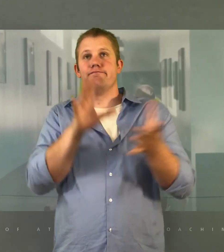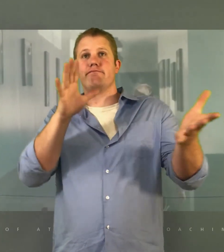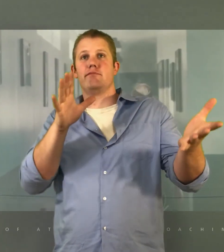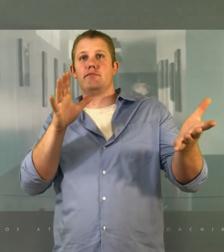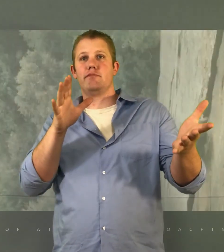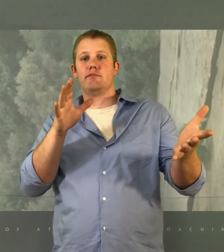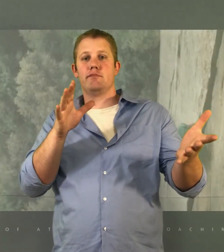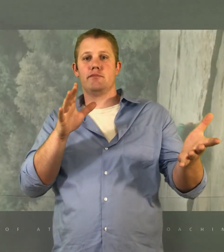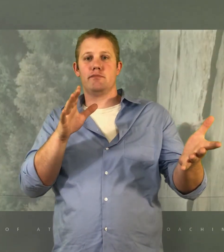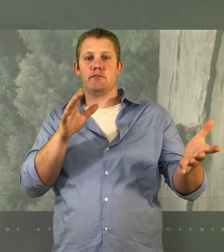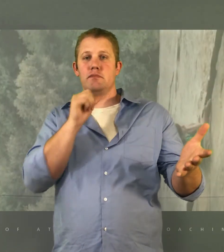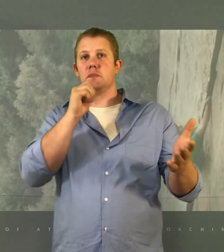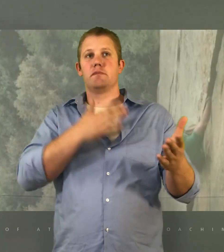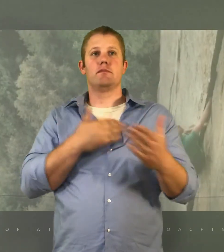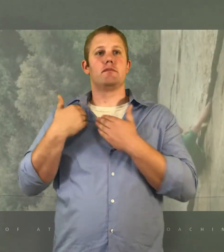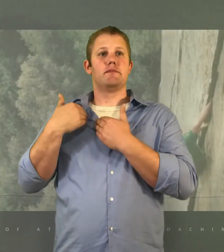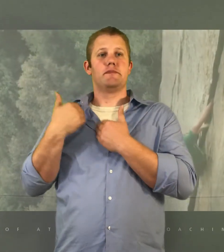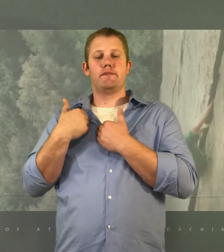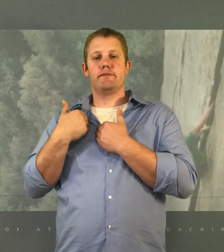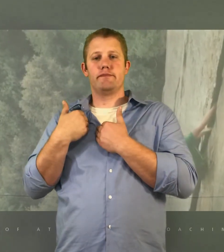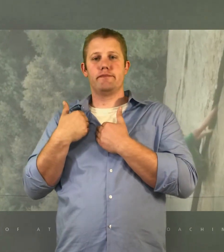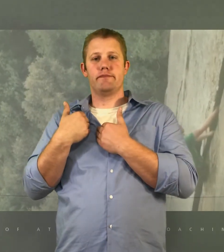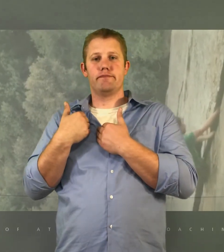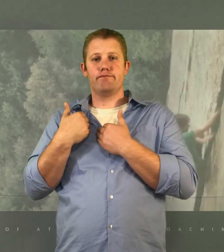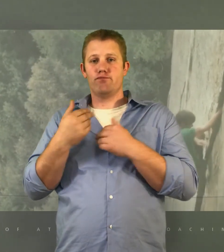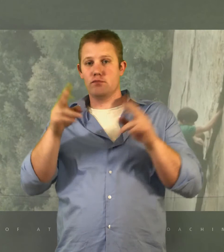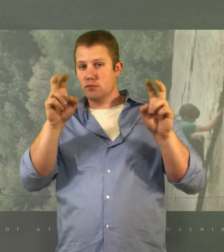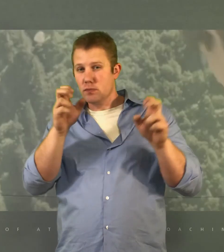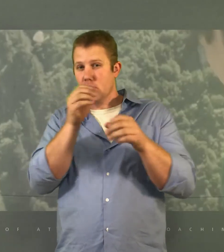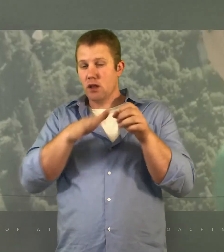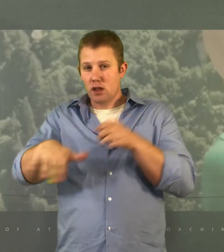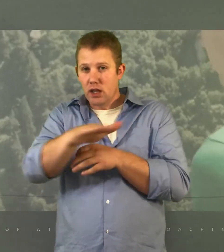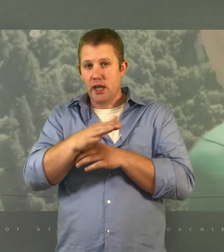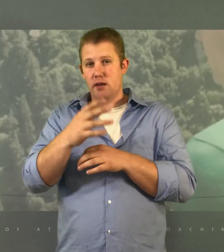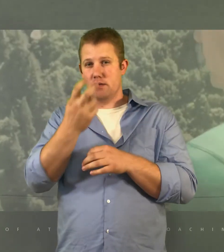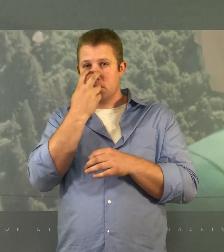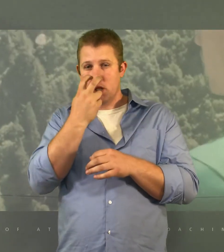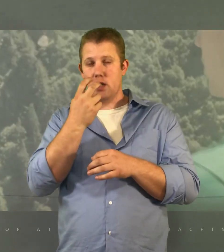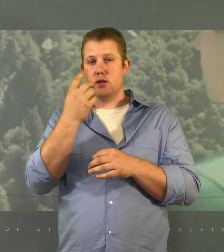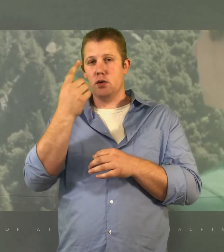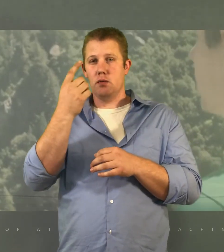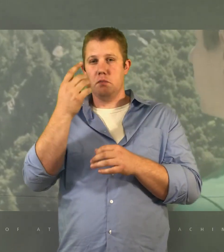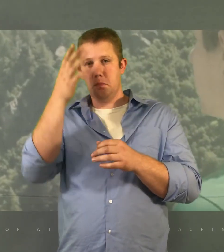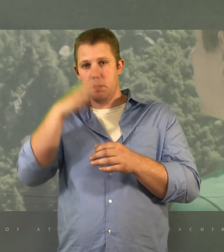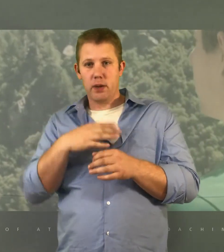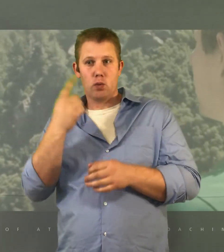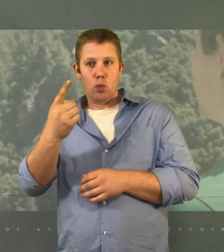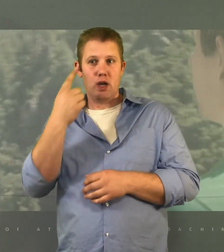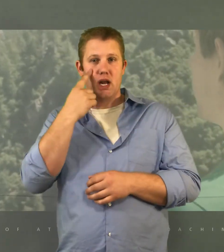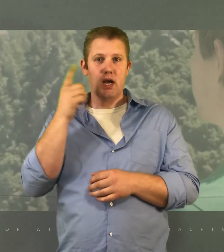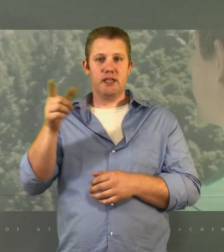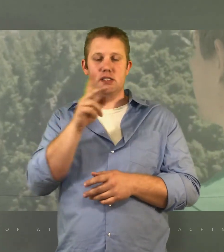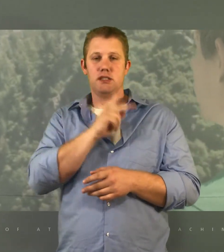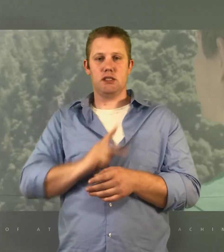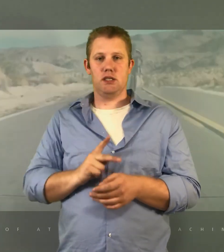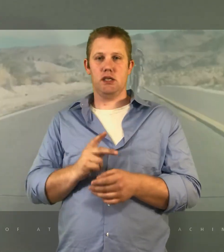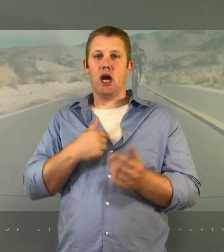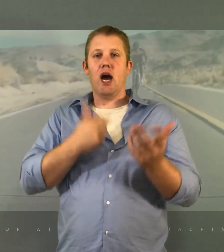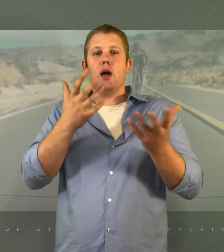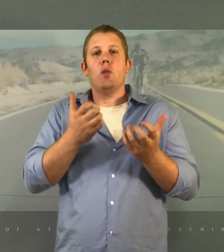just disown it. In the land of the blind, the one-eyed man is king. I want